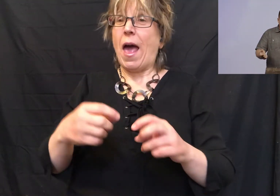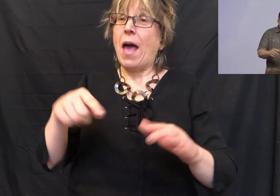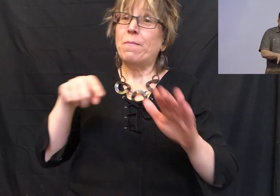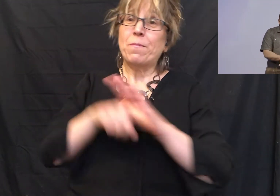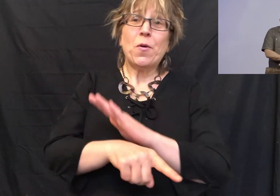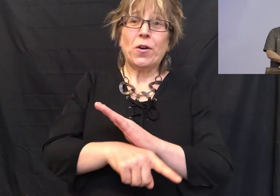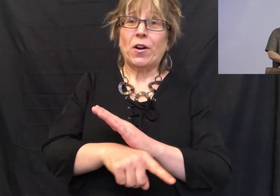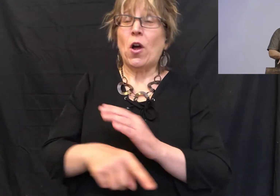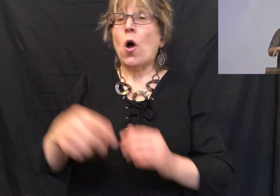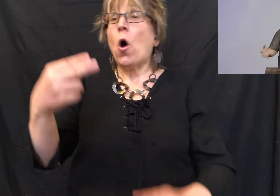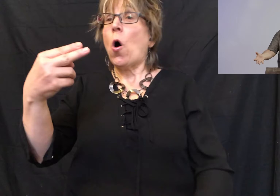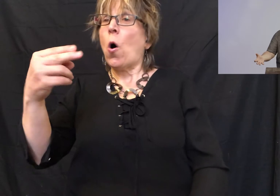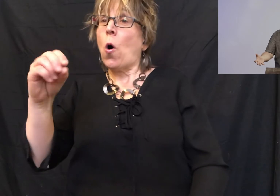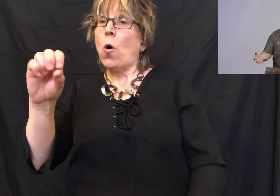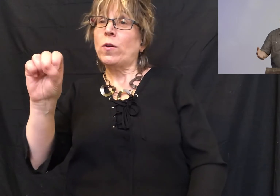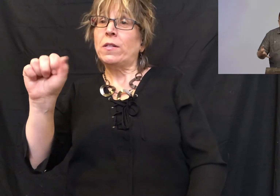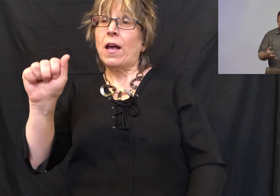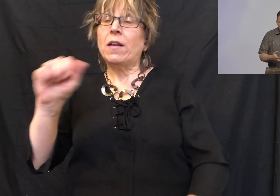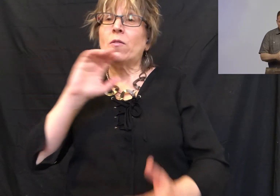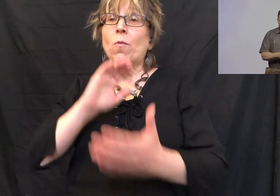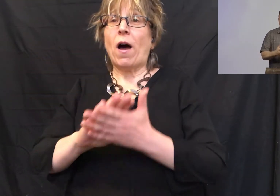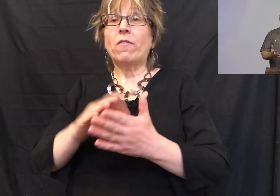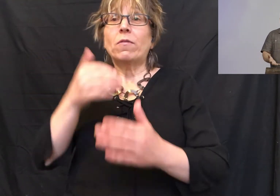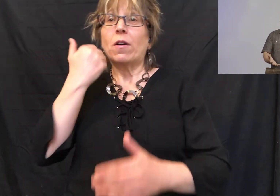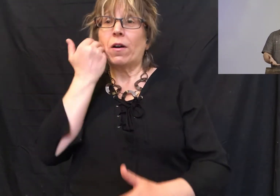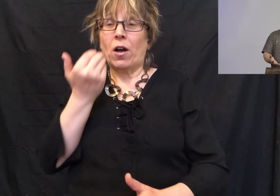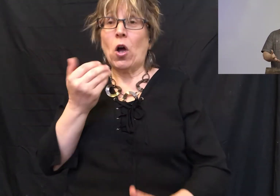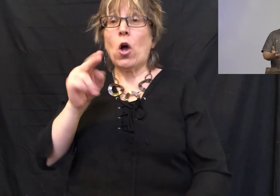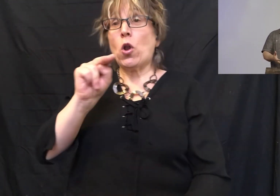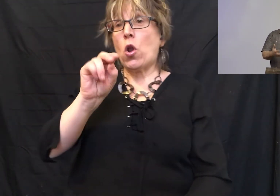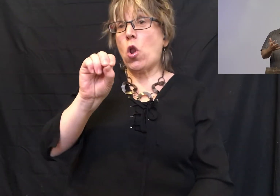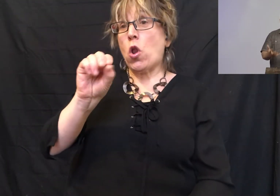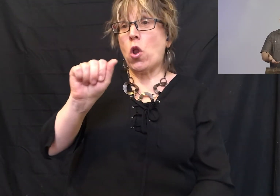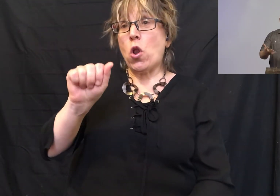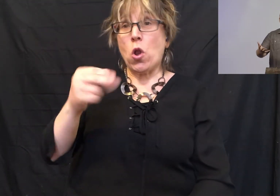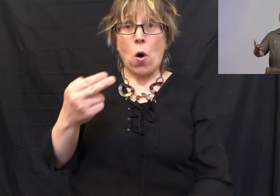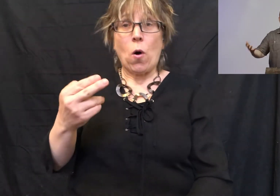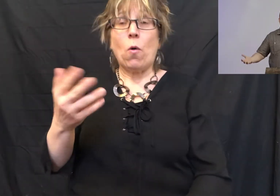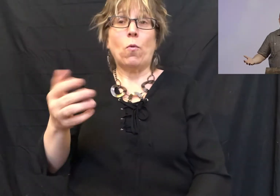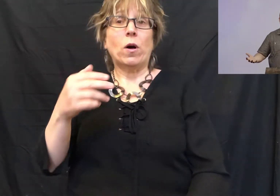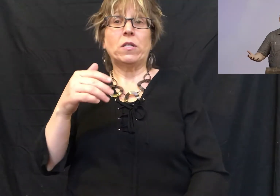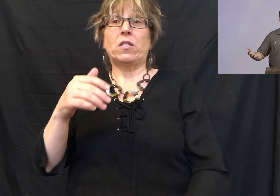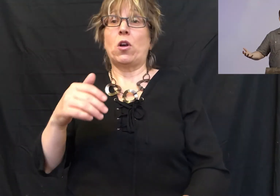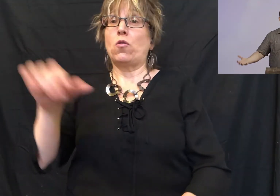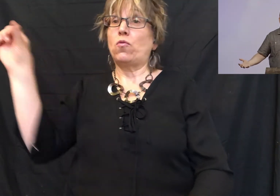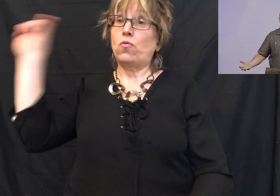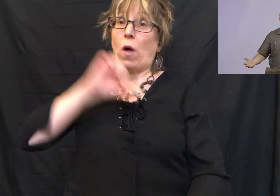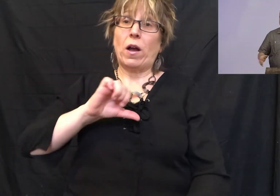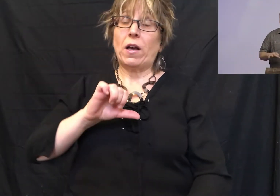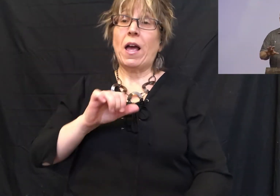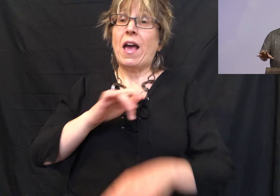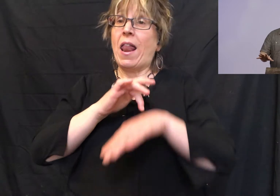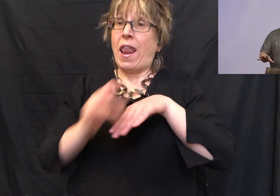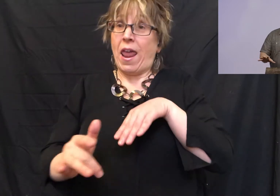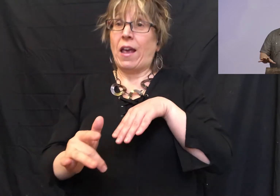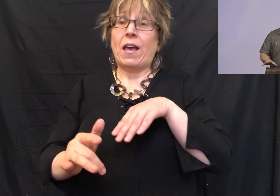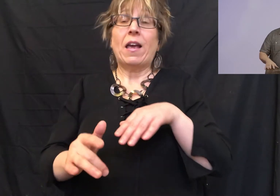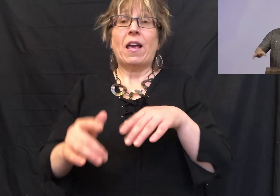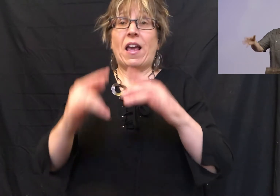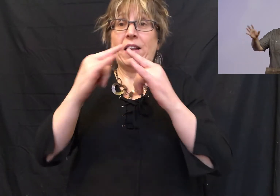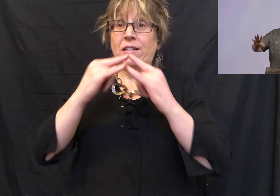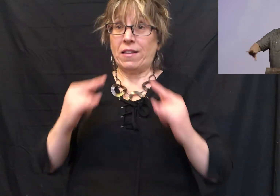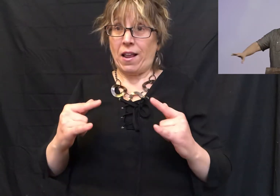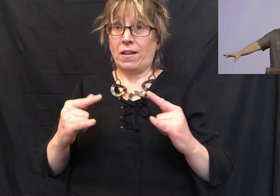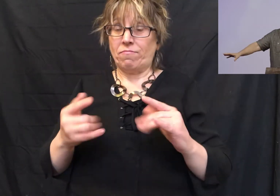man. Hosea's wife was a prostitute. Noah got drunk and laid naked in his tent. Come on. If you're editing the